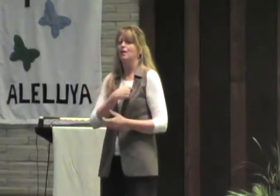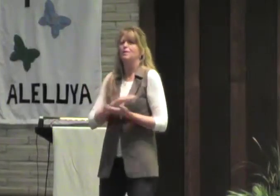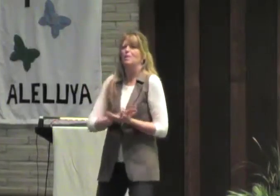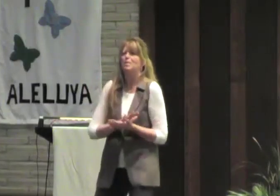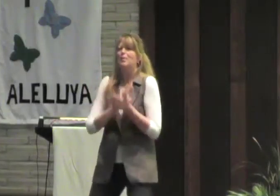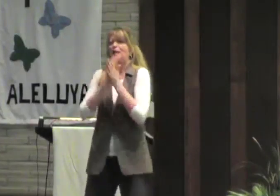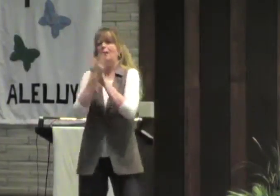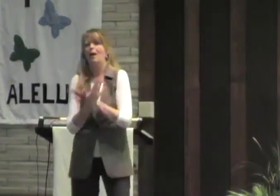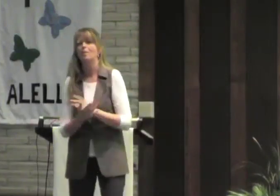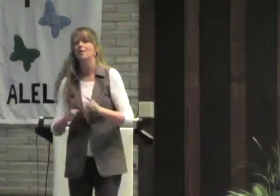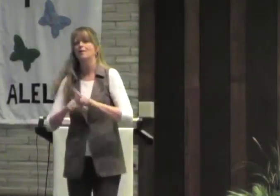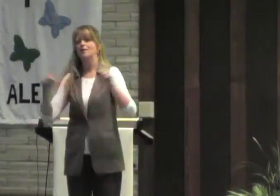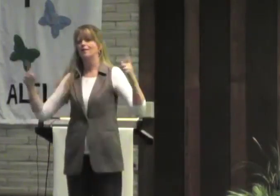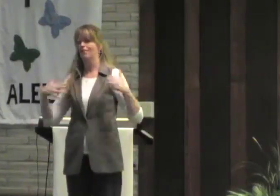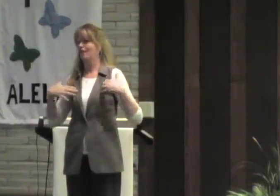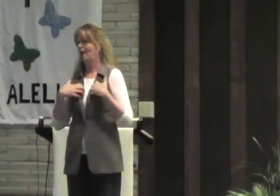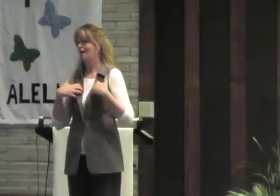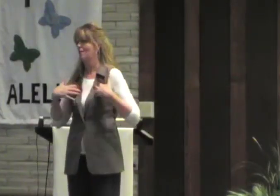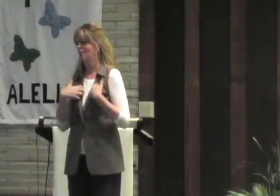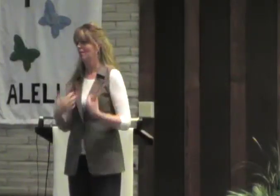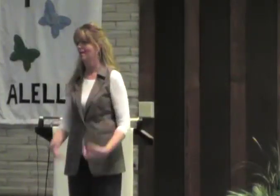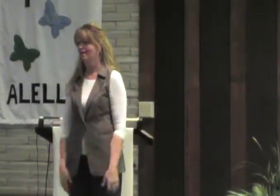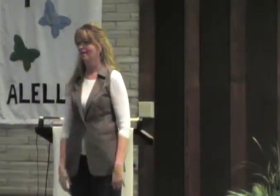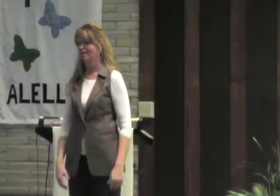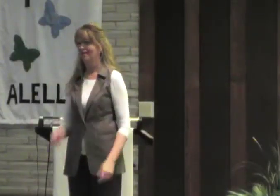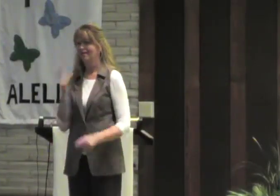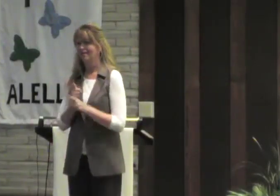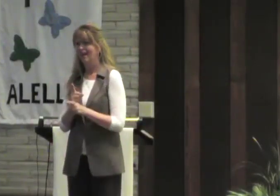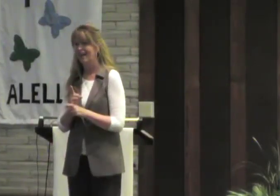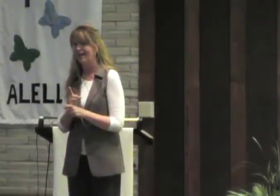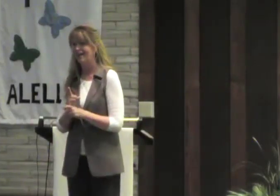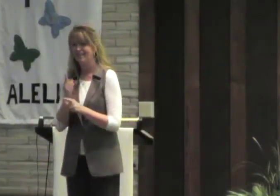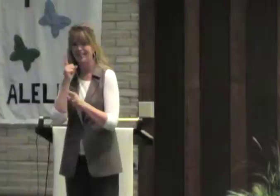Anger makes us become a different animal, right?